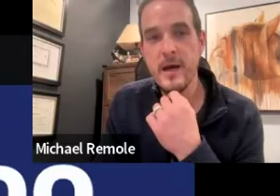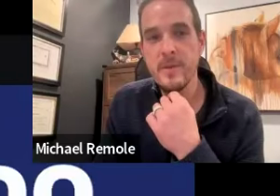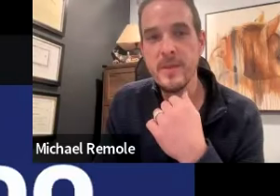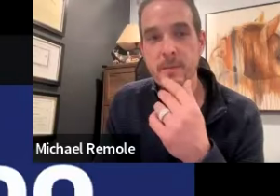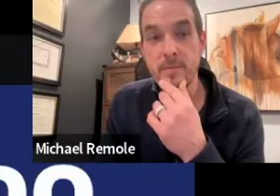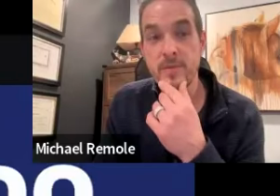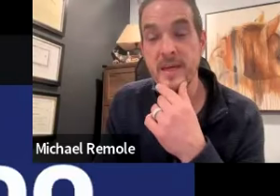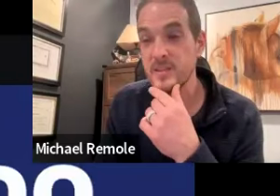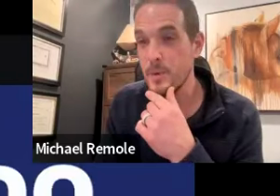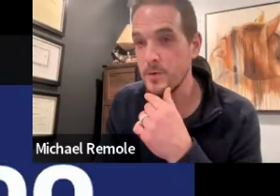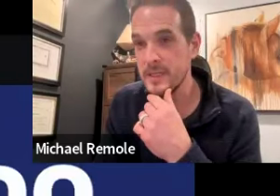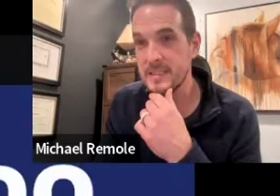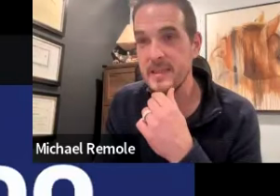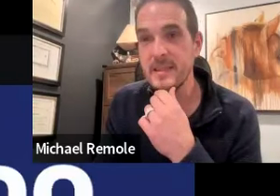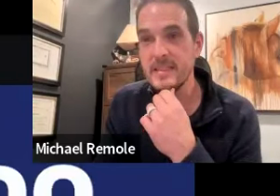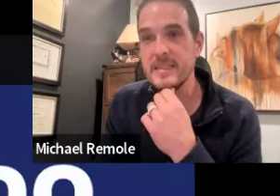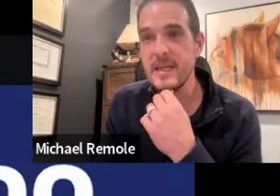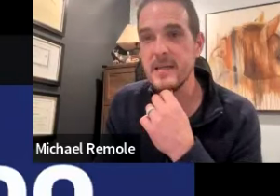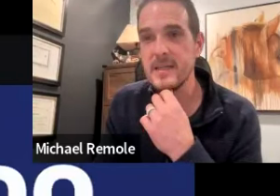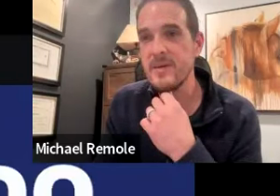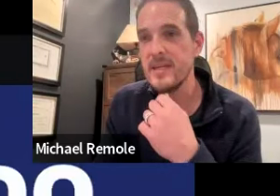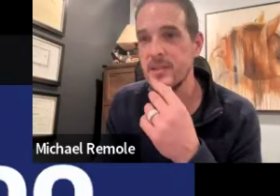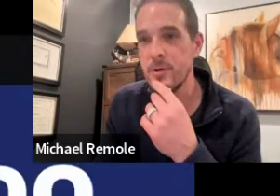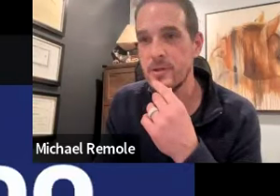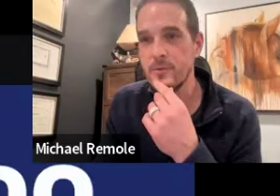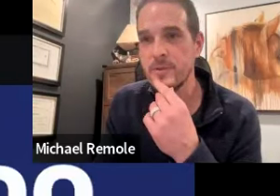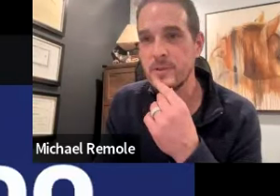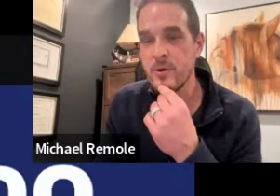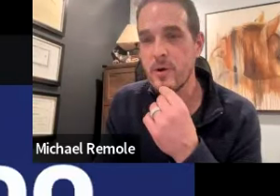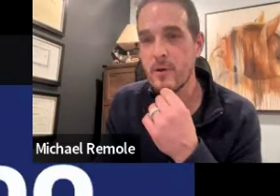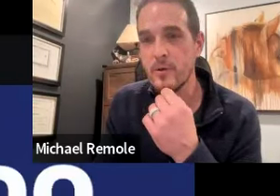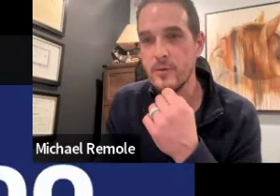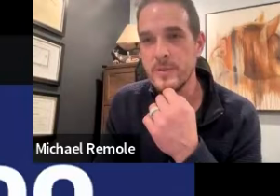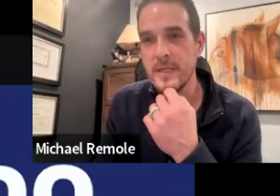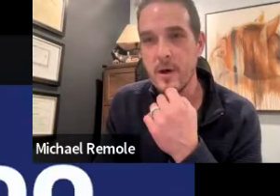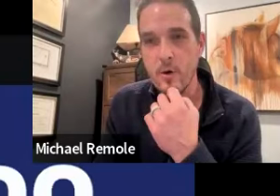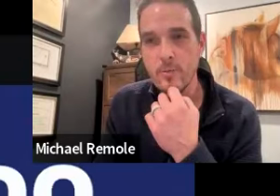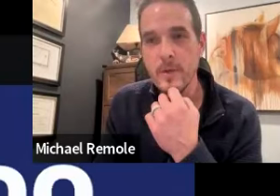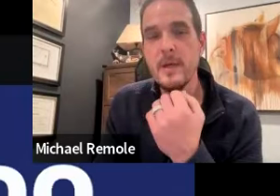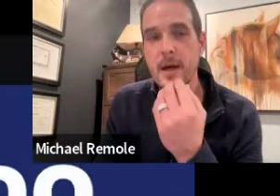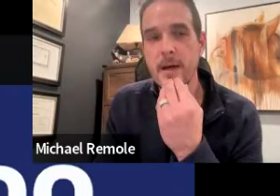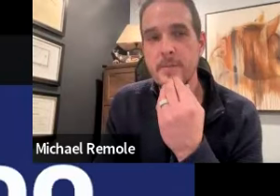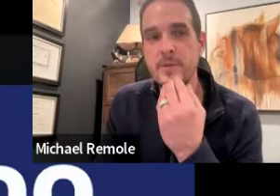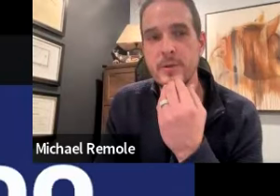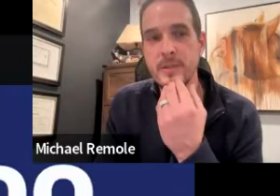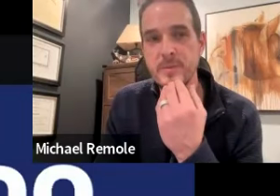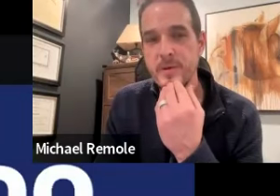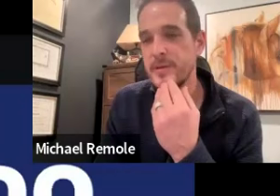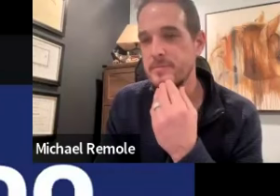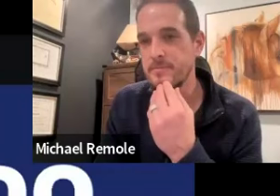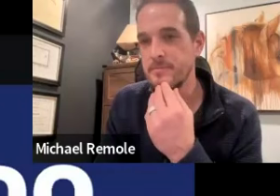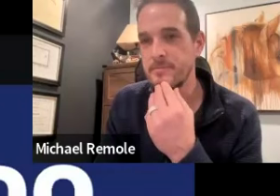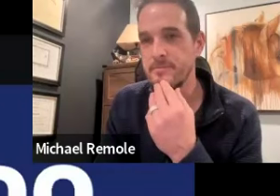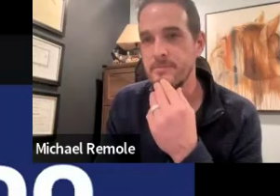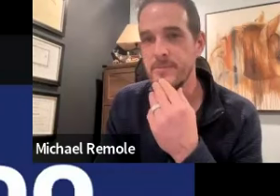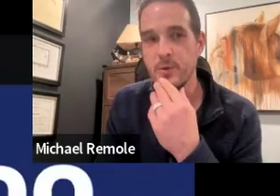one, they said that they did not have any drug or alcohol use in the home during this